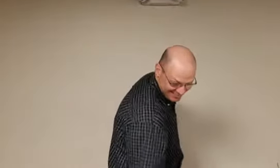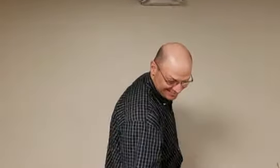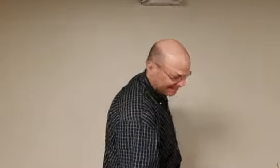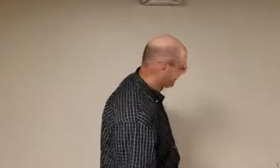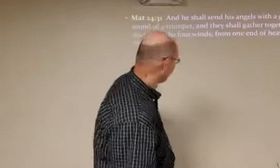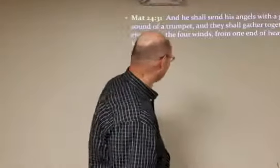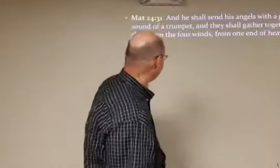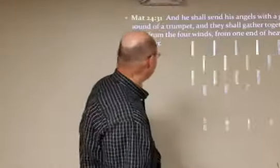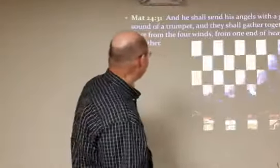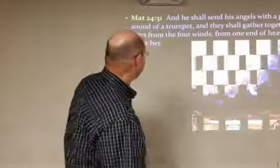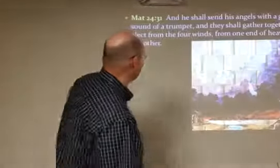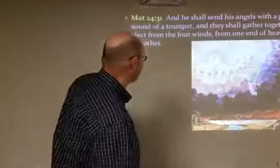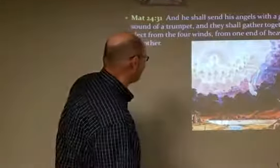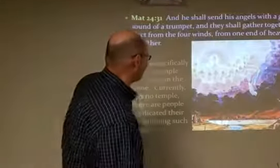All right.